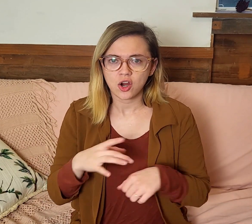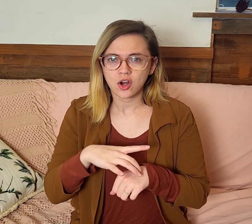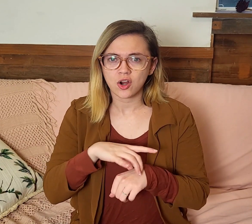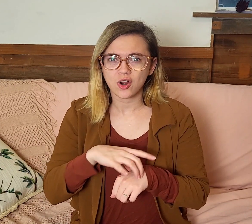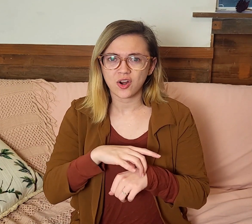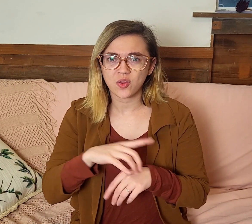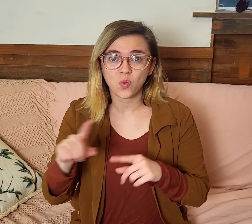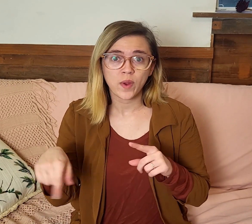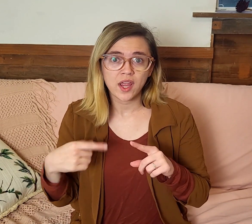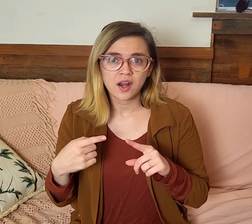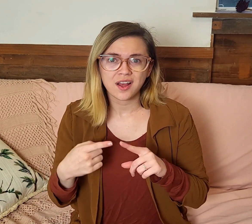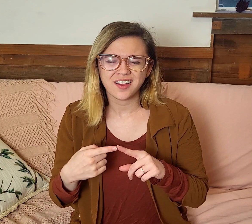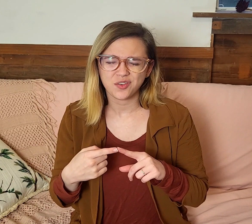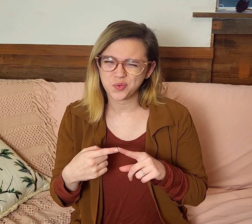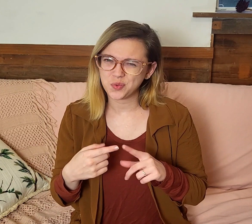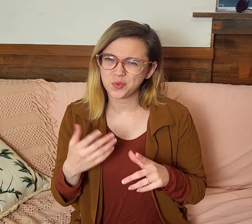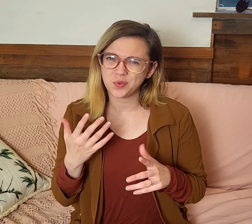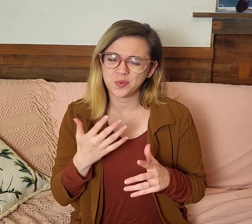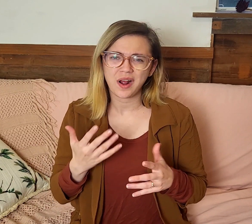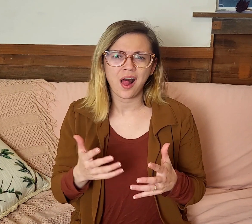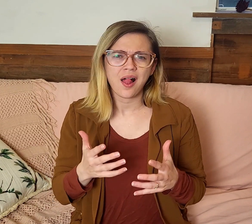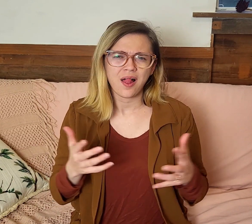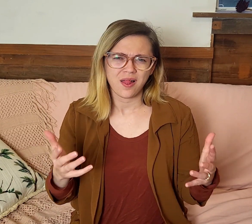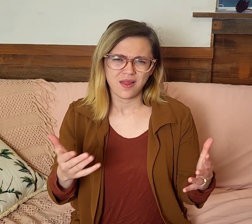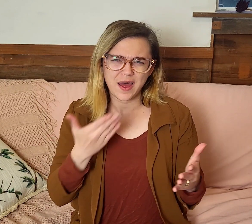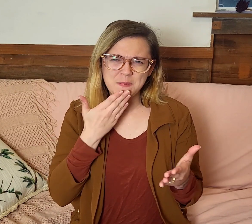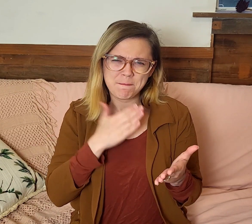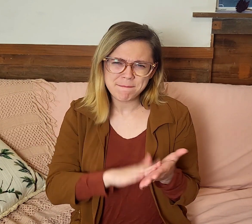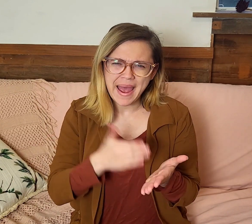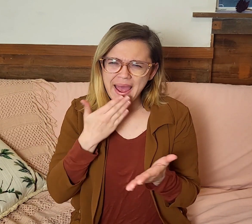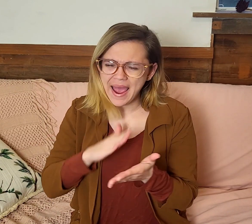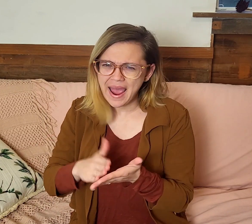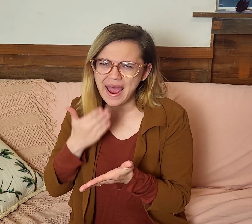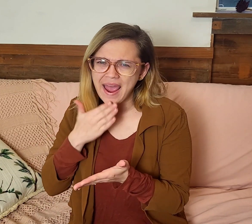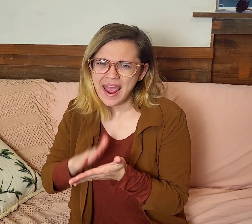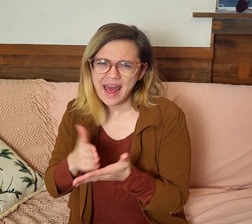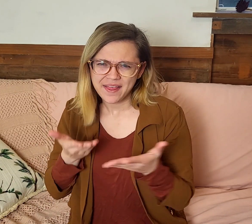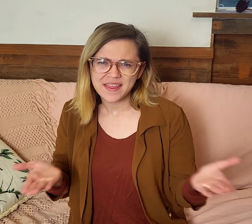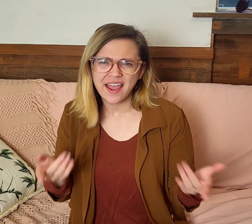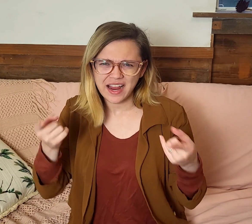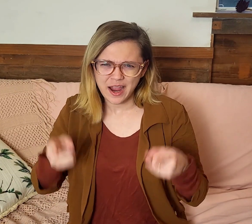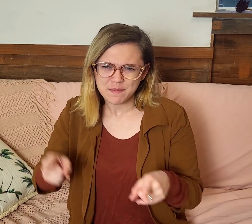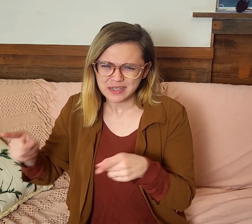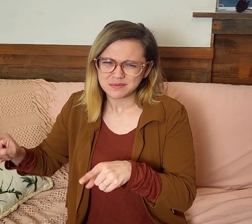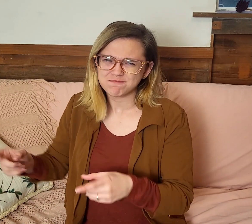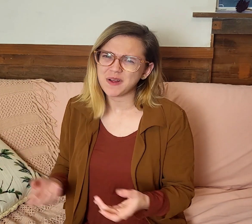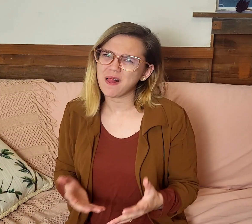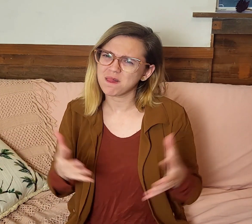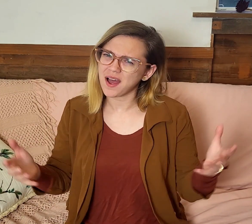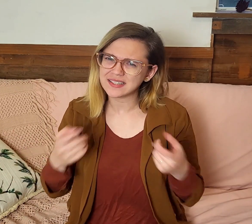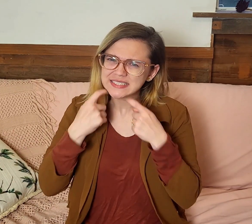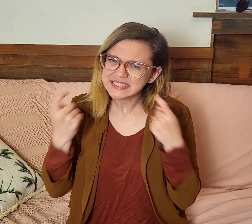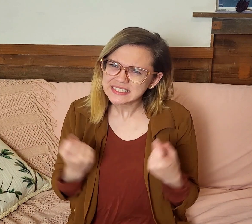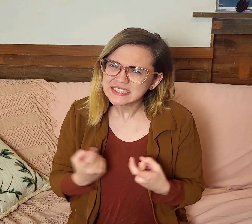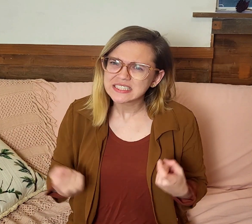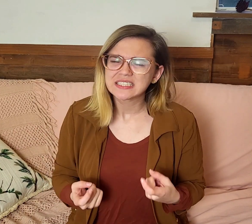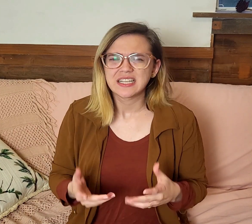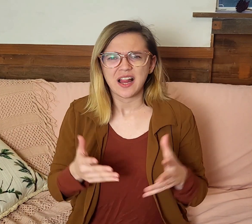tumultuous time here on earth. There was just a lot of bad things that were happening and going on. A lot